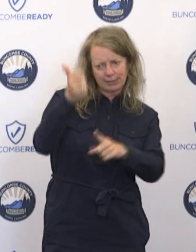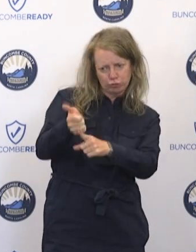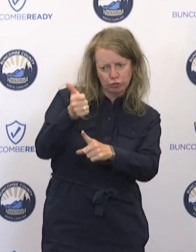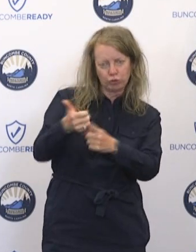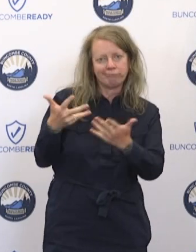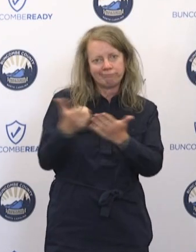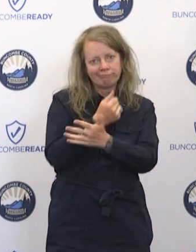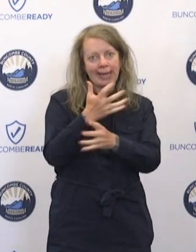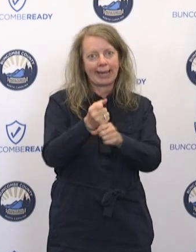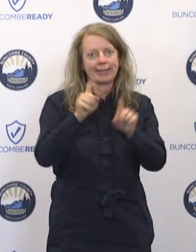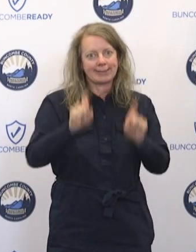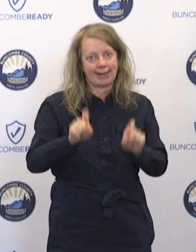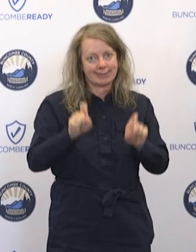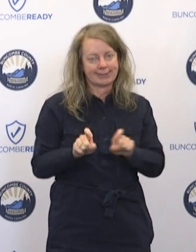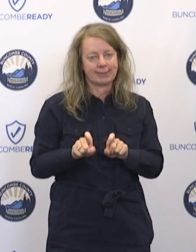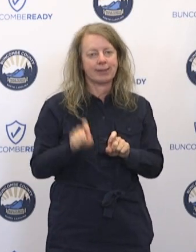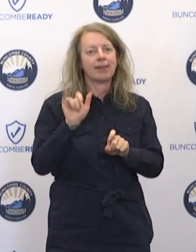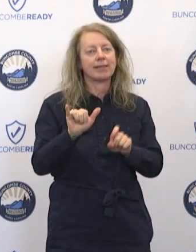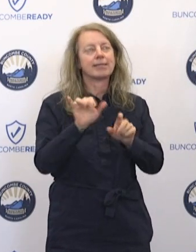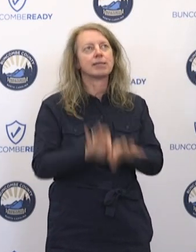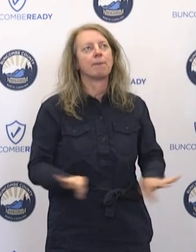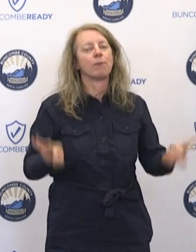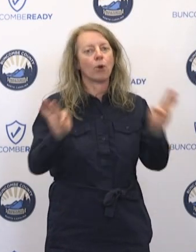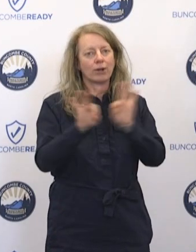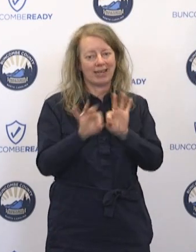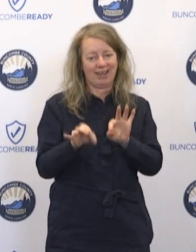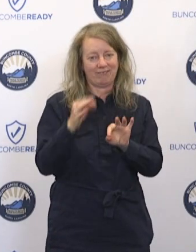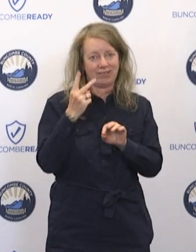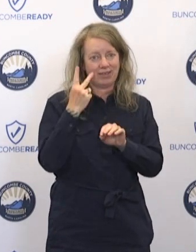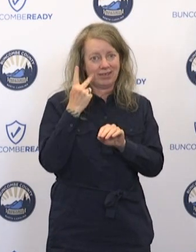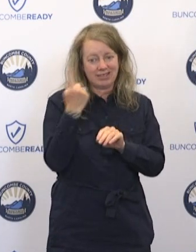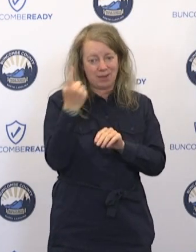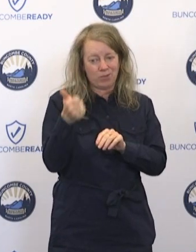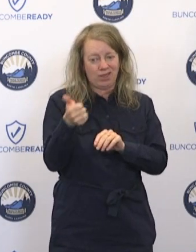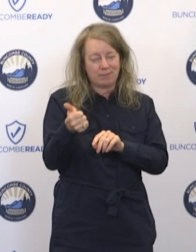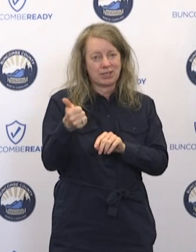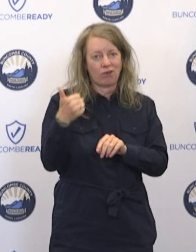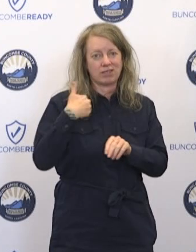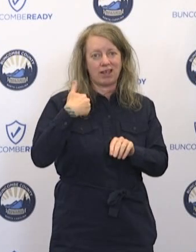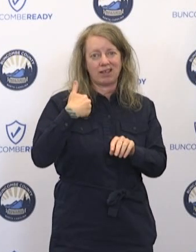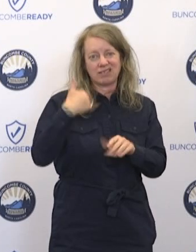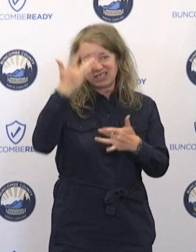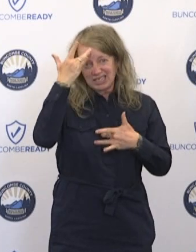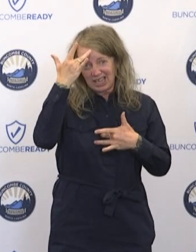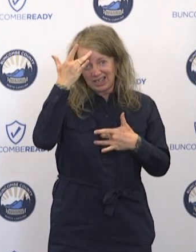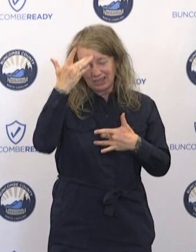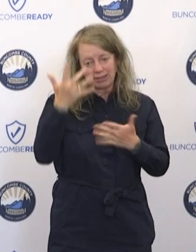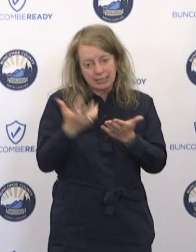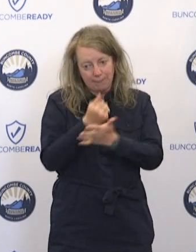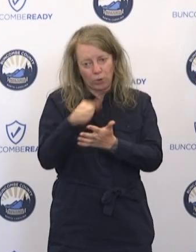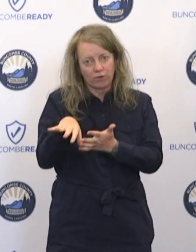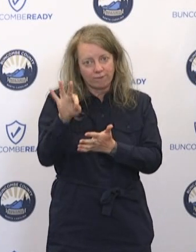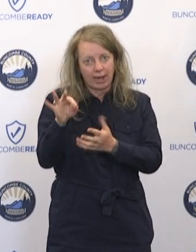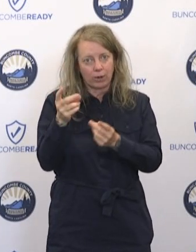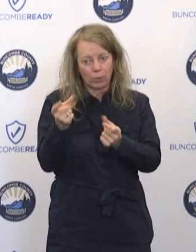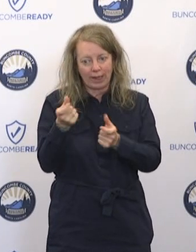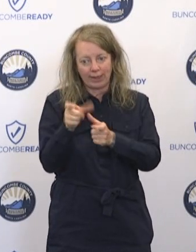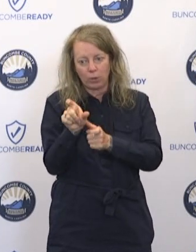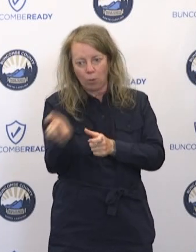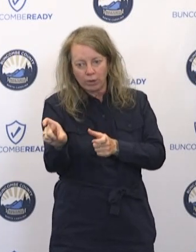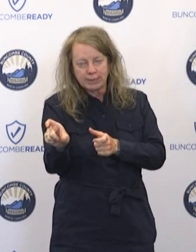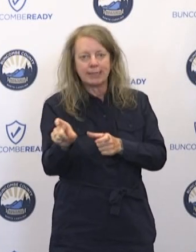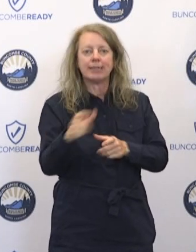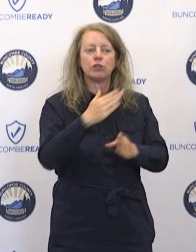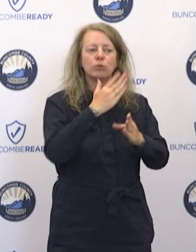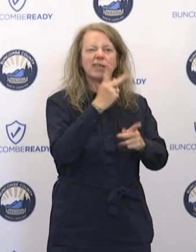important. Finding new cases quickly is the key to reducing the spread of COVID-19 as we continue to roll out vaccine throughout